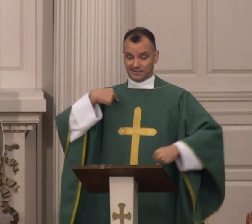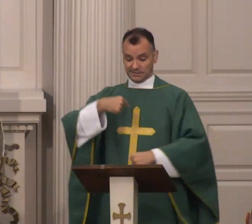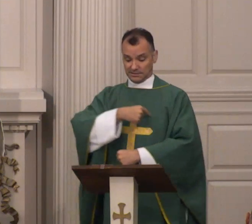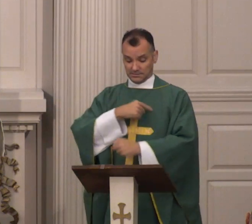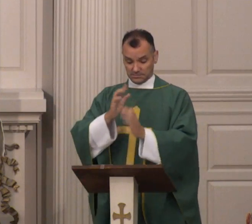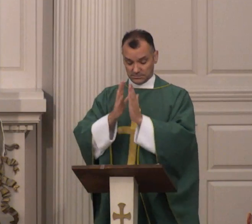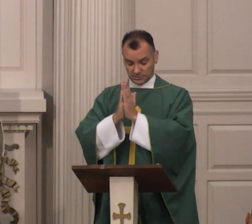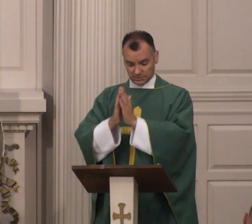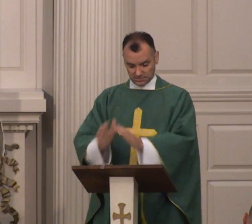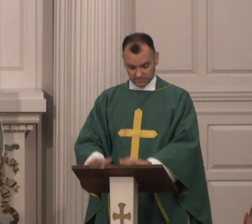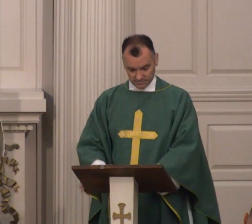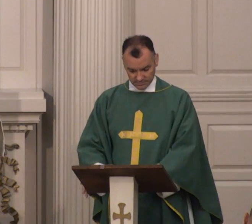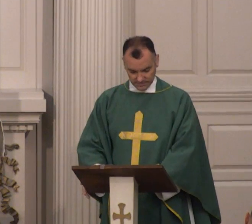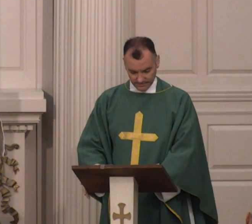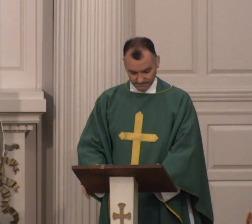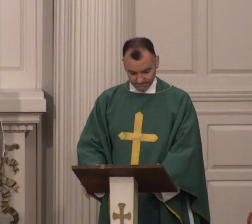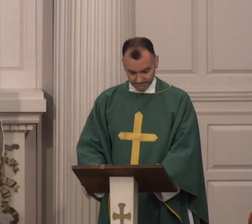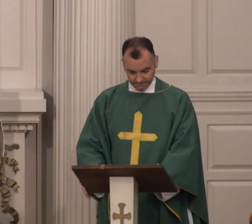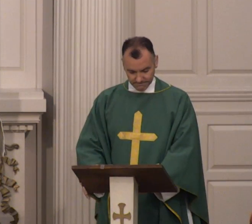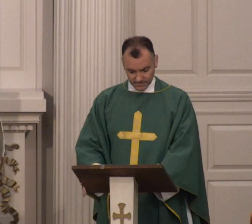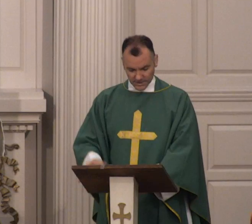Amen. Let us pray.